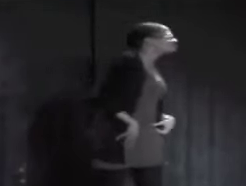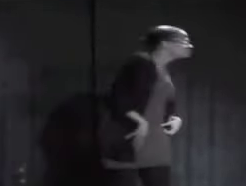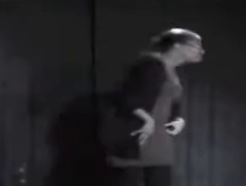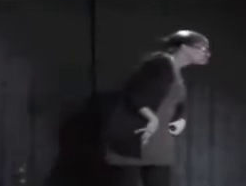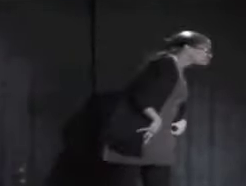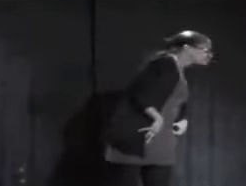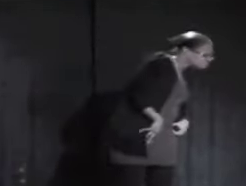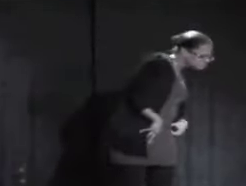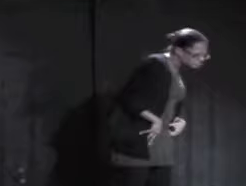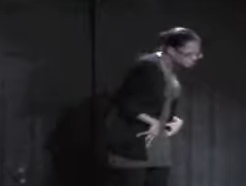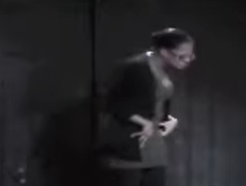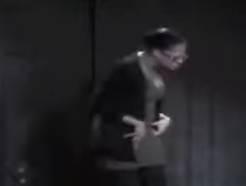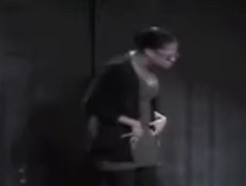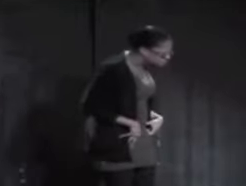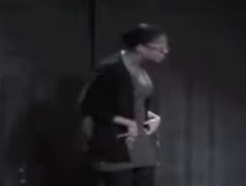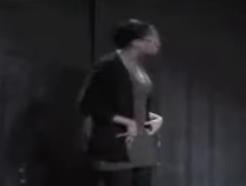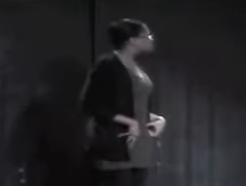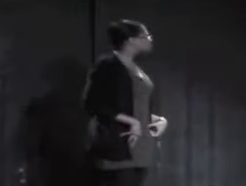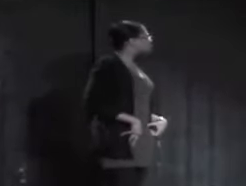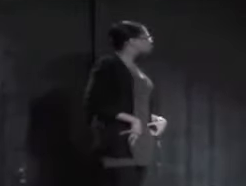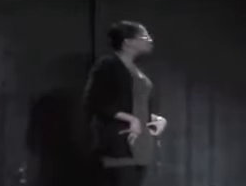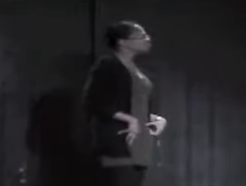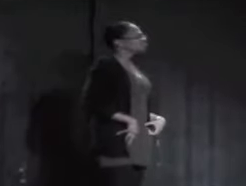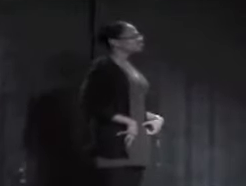He looks at the tree. He sizes it up.